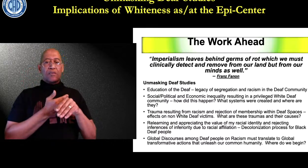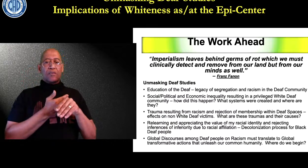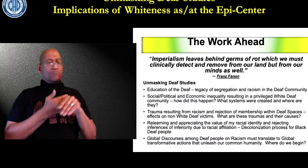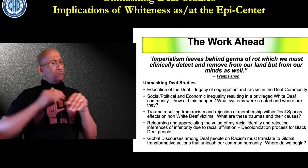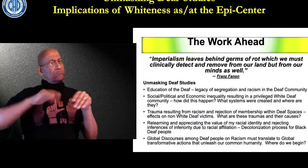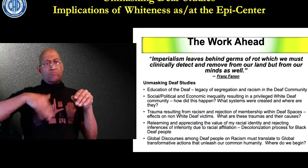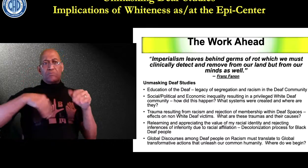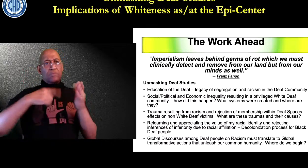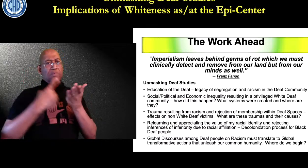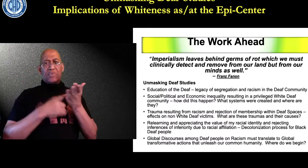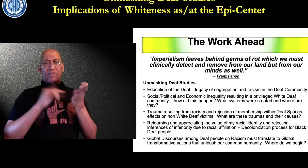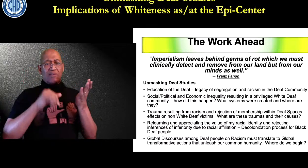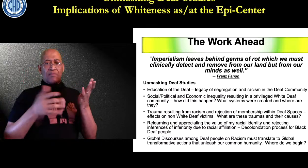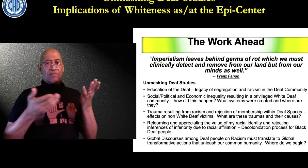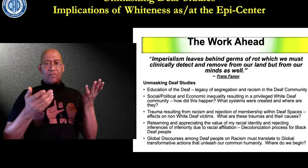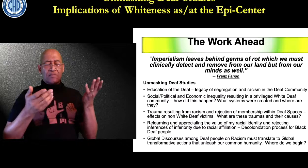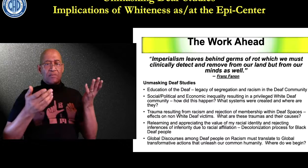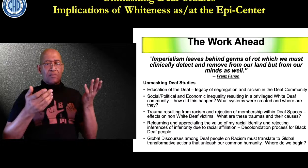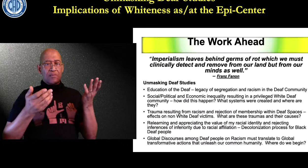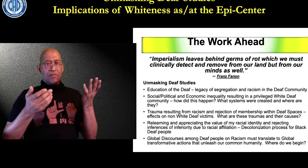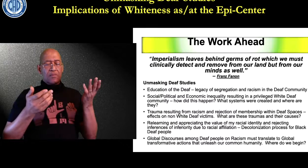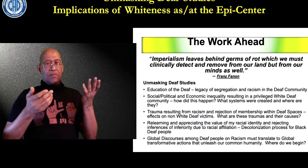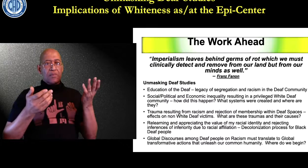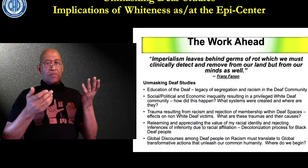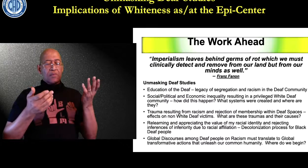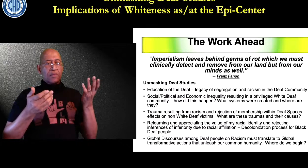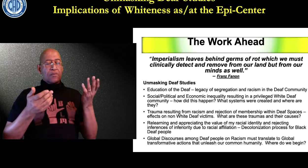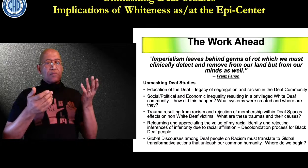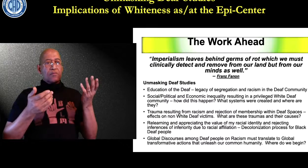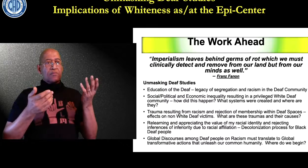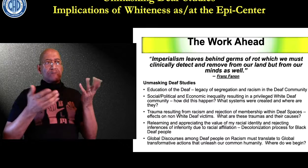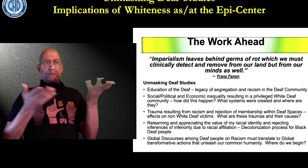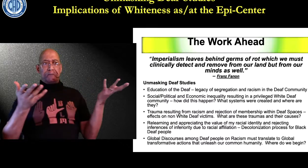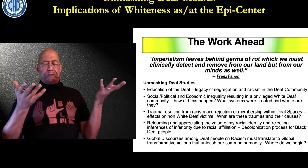trauma. Scars on us.